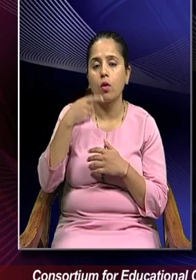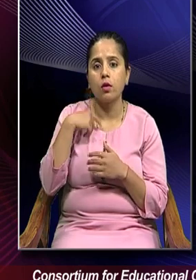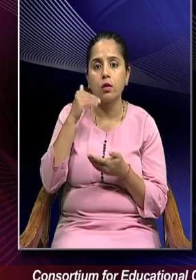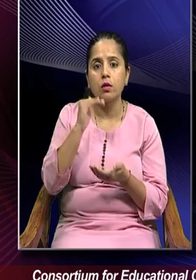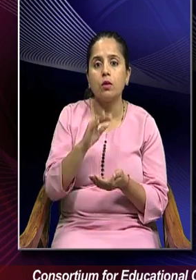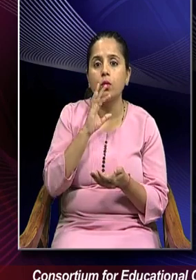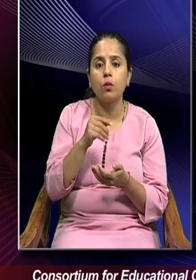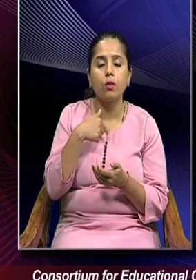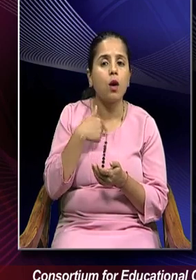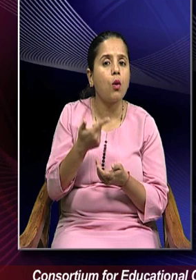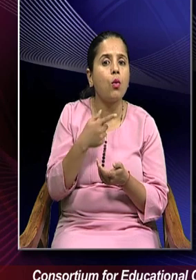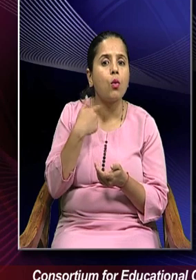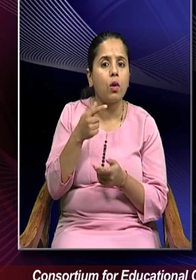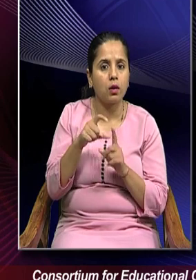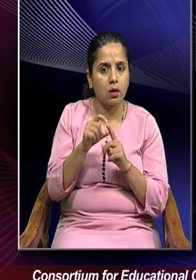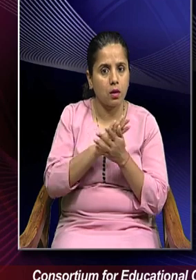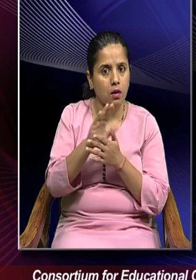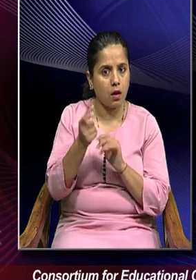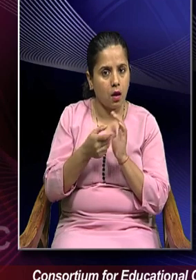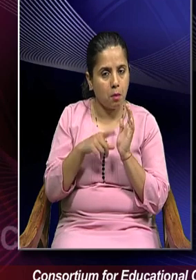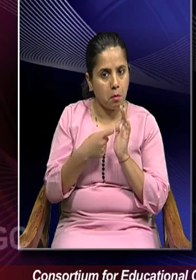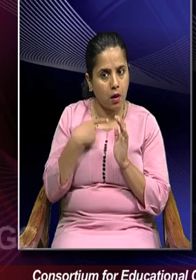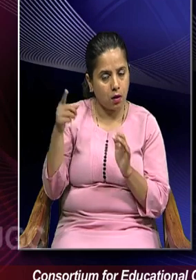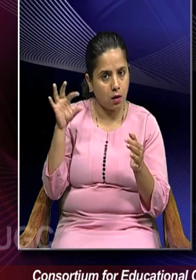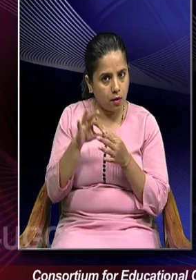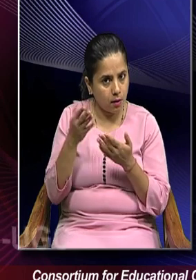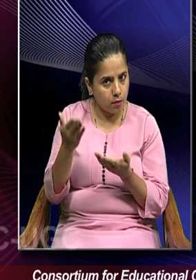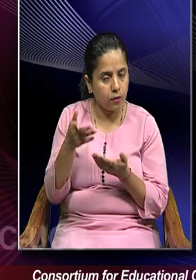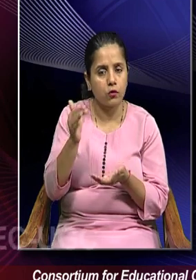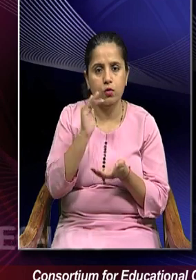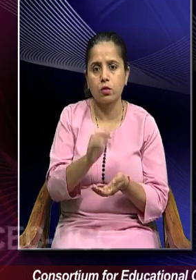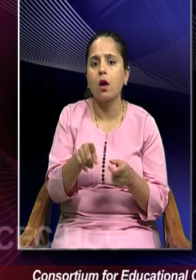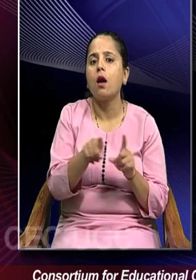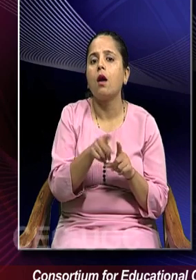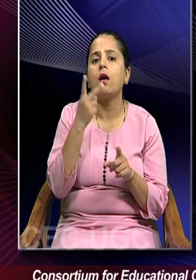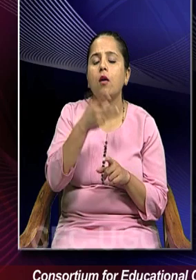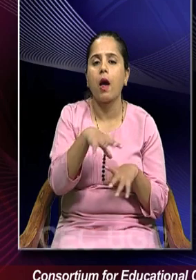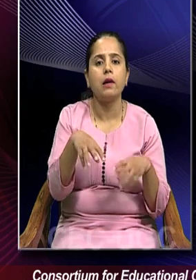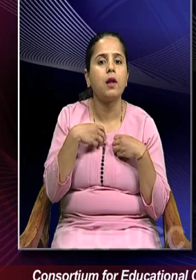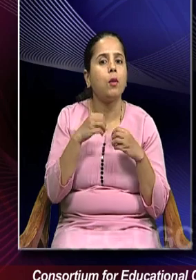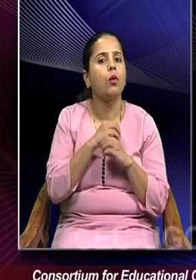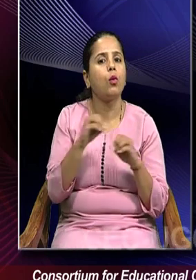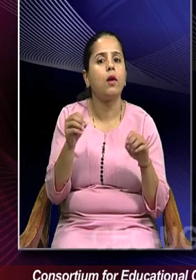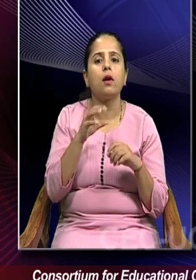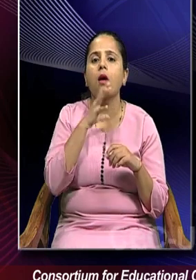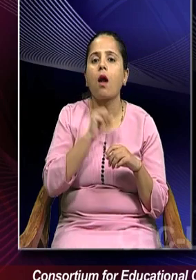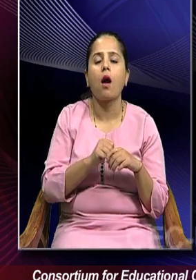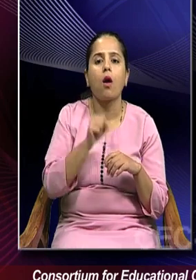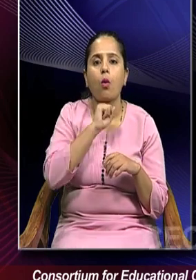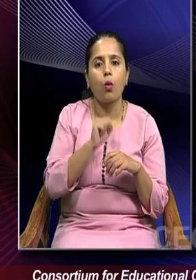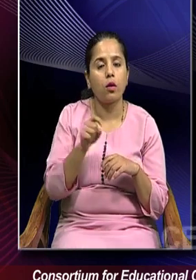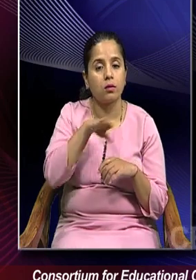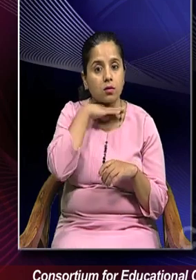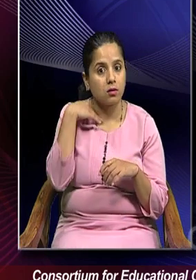child actually belongs to Dharmendra. In that sense, that is why the child is not being accepted by the grandfather after the death